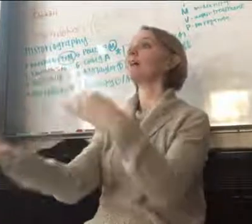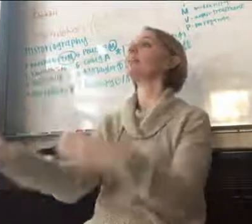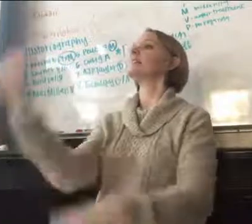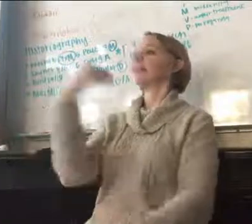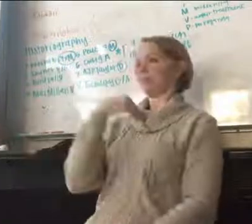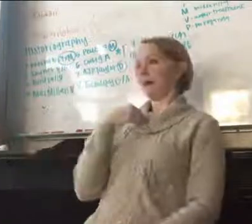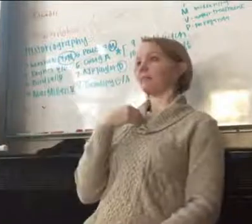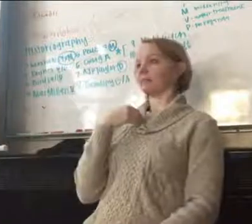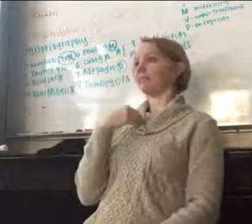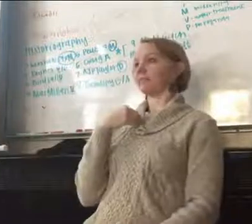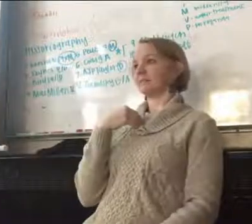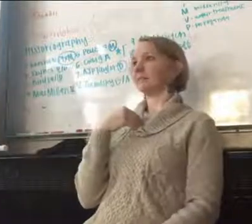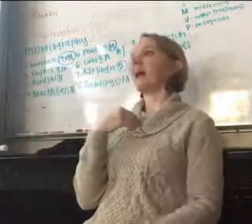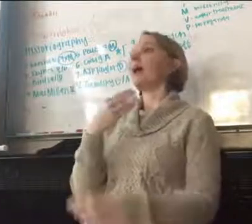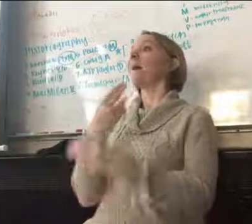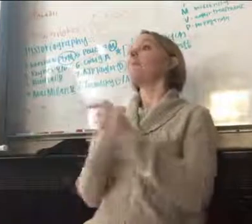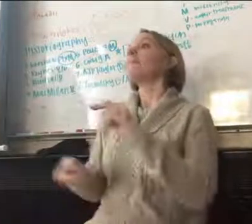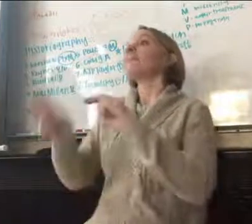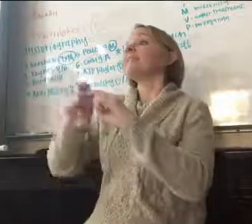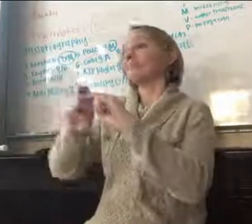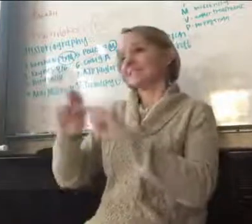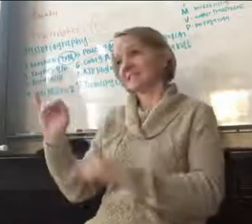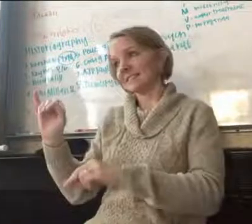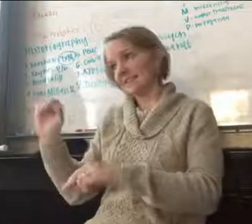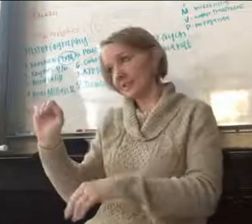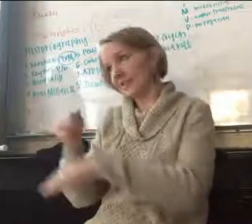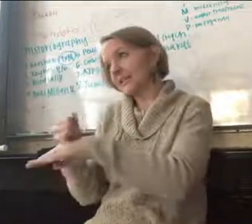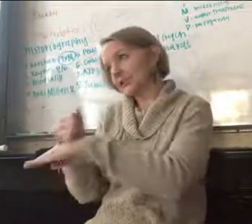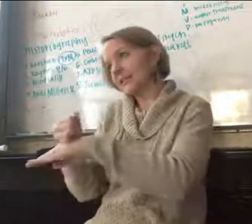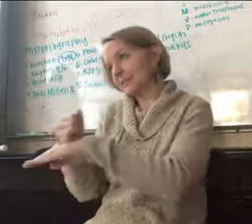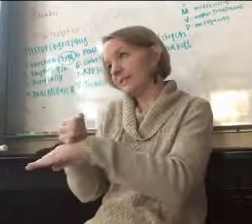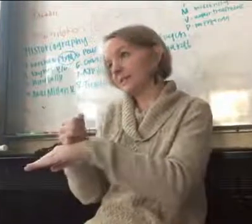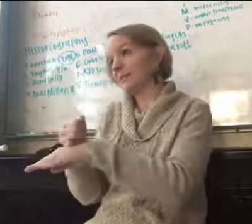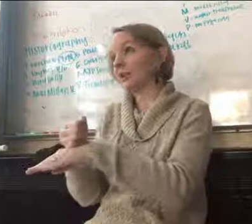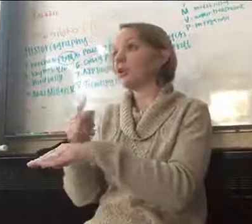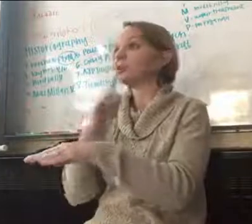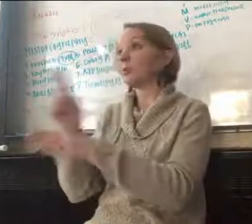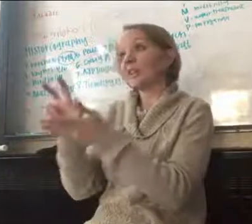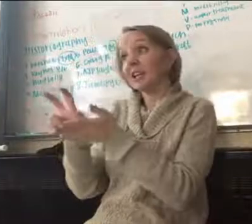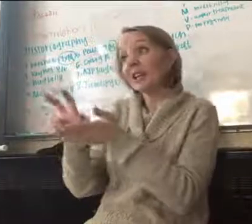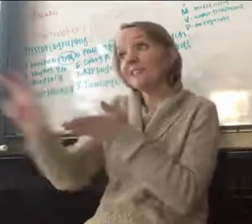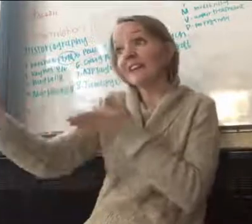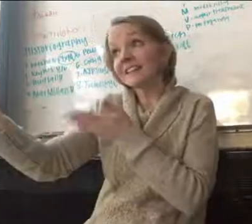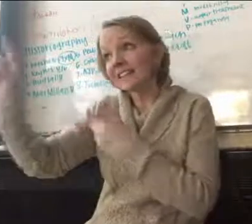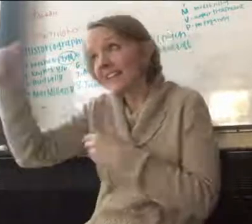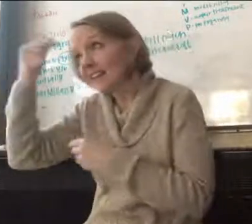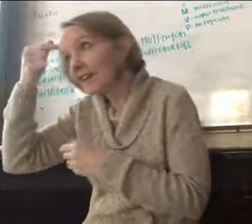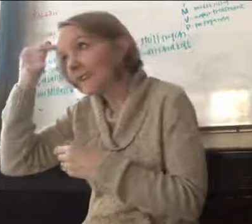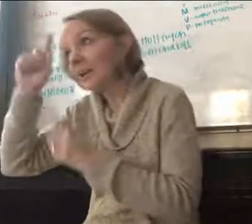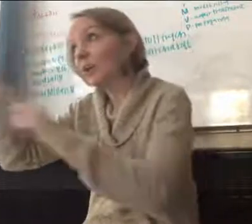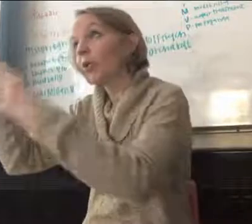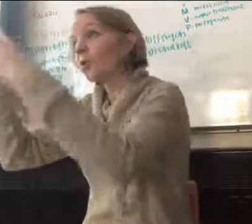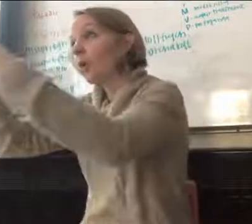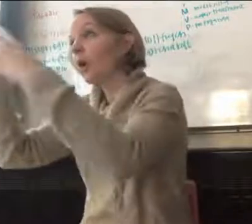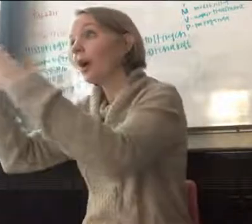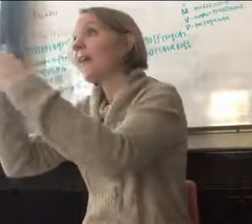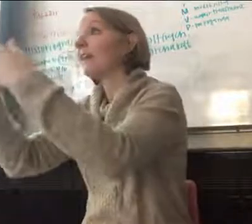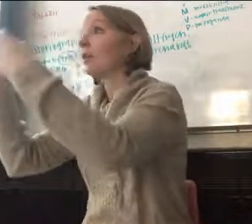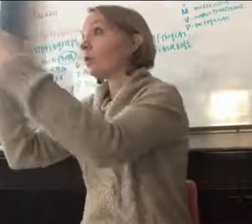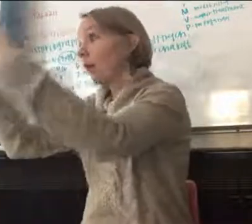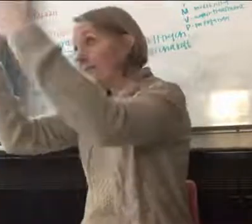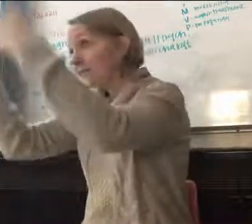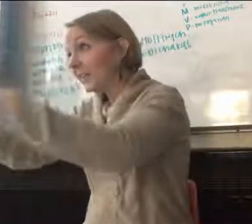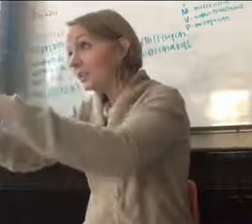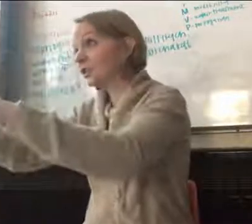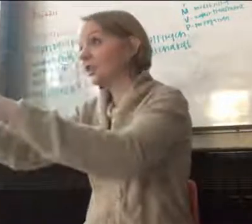that $10 back plus interest. So basically, you're investing in the government to go to war, and then once the war is